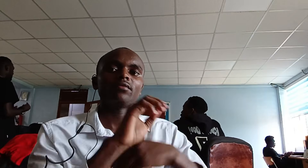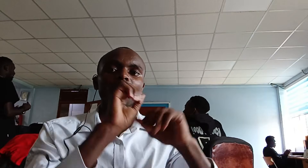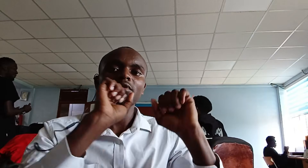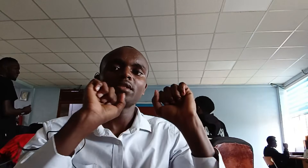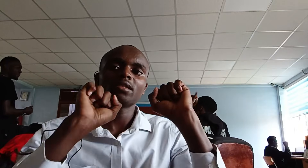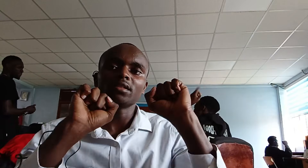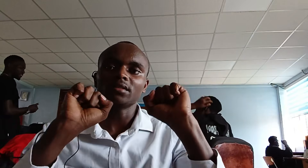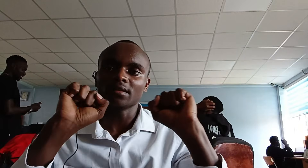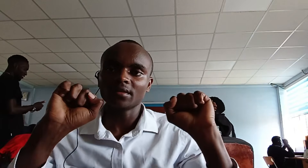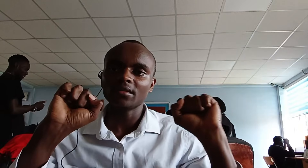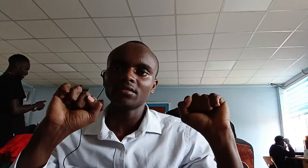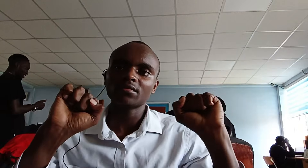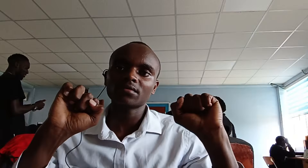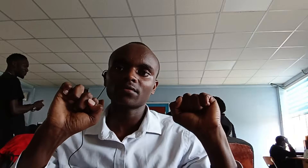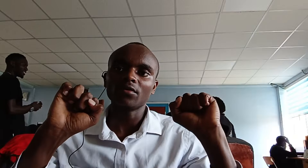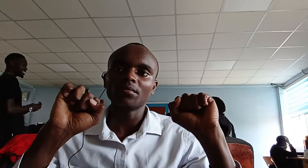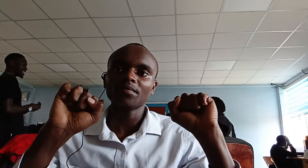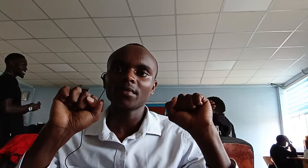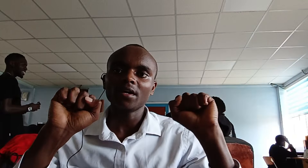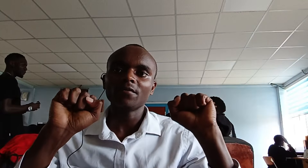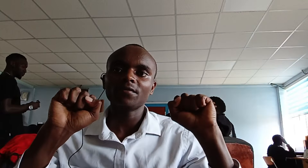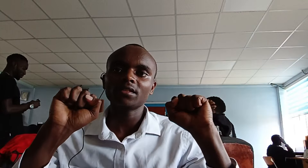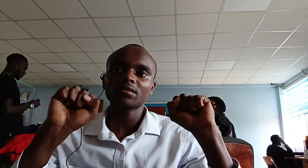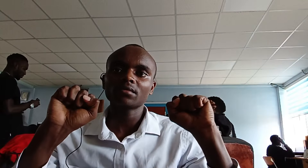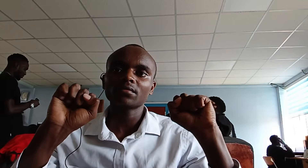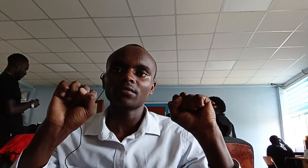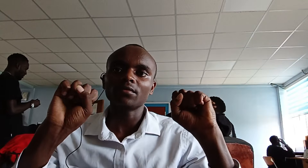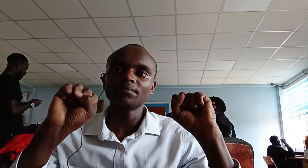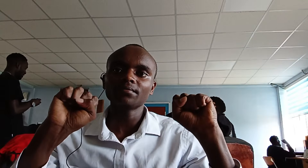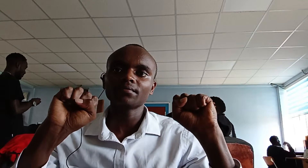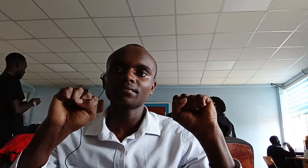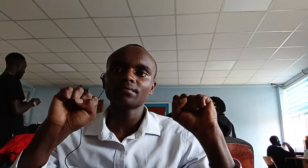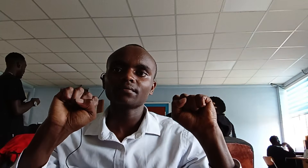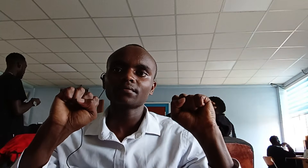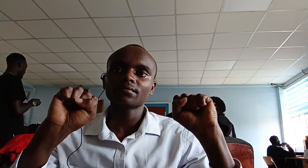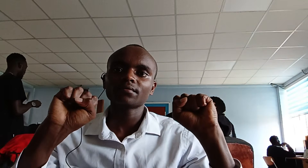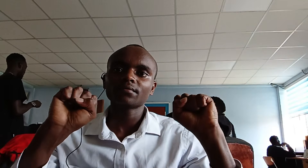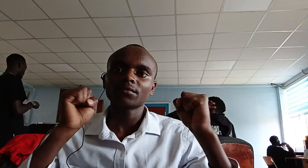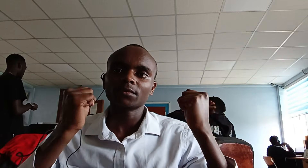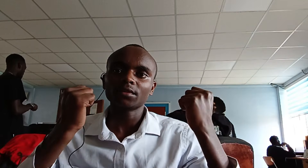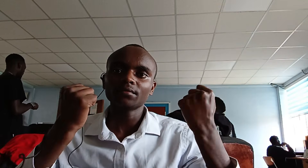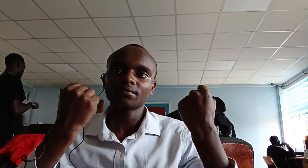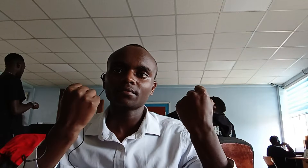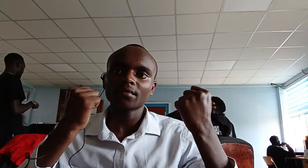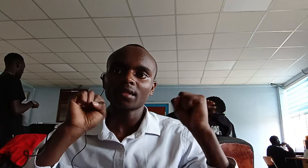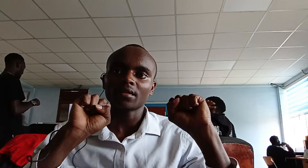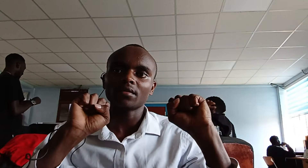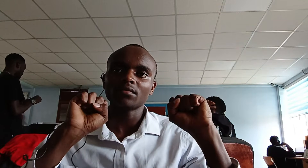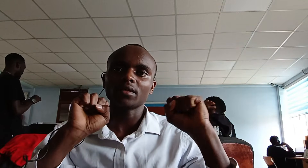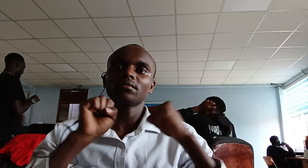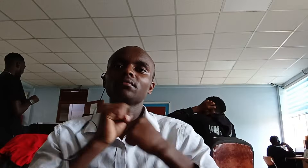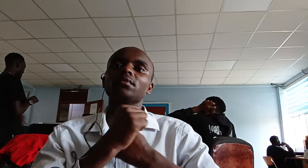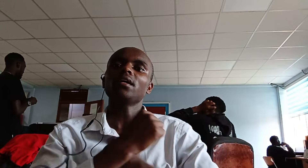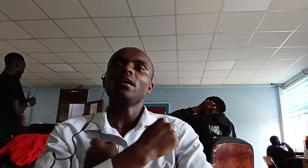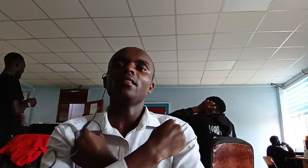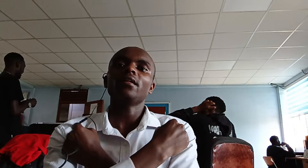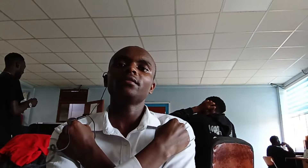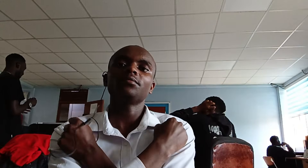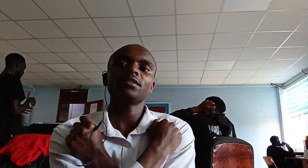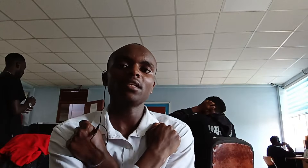put it in this form, fist form, see, like this one, and then you put it like